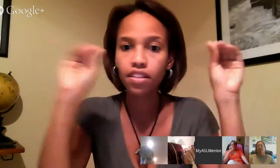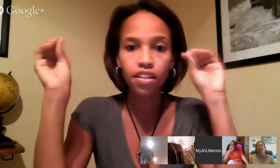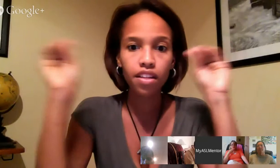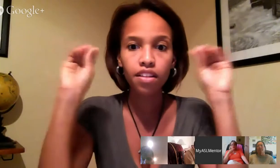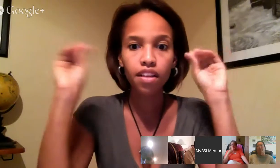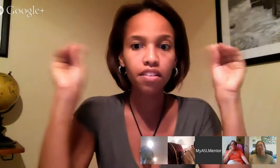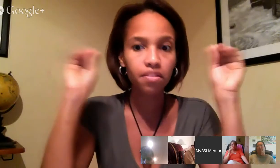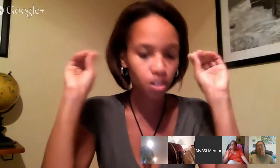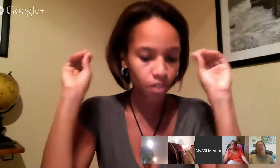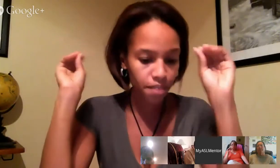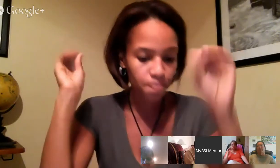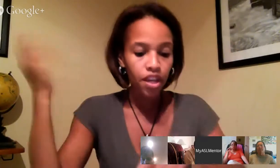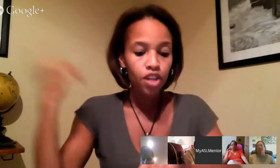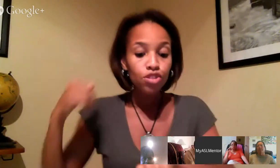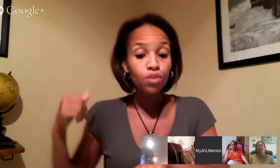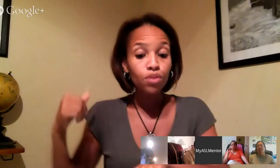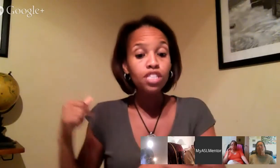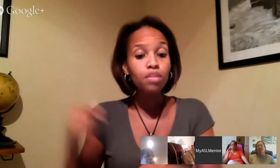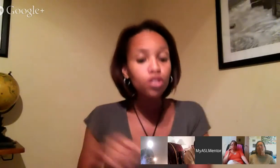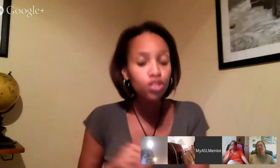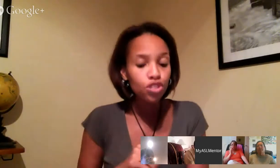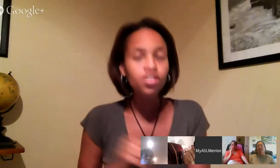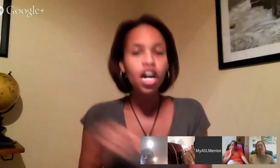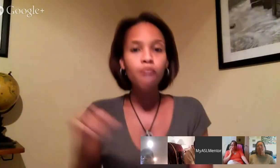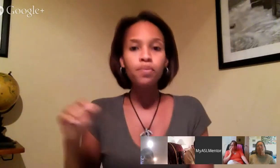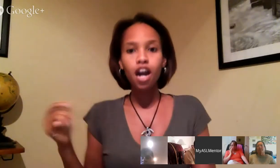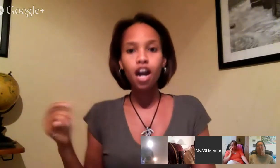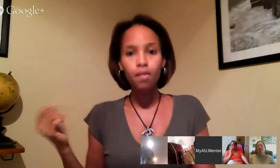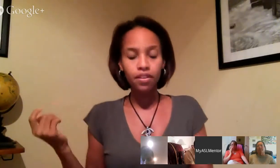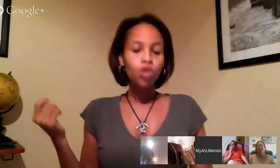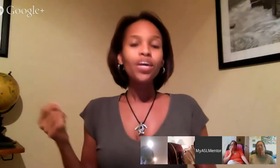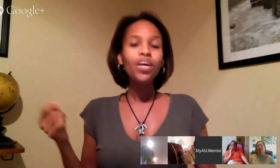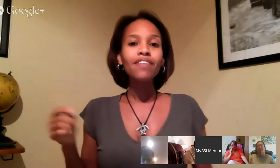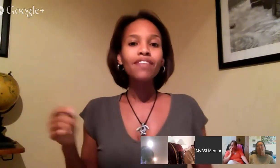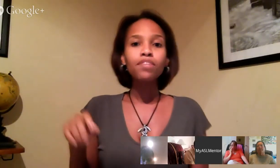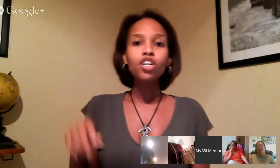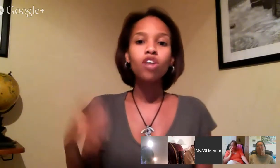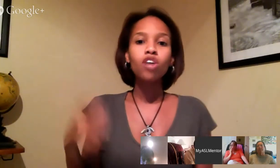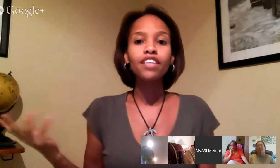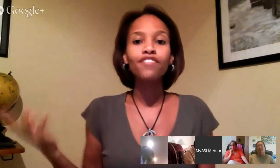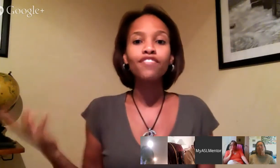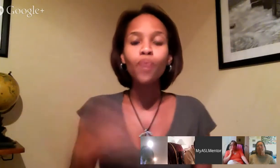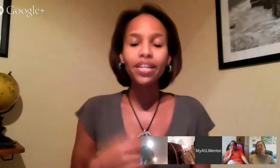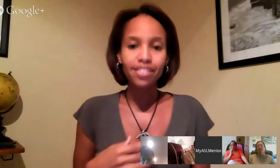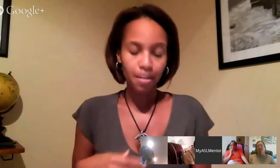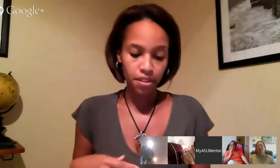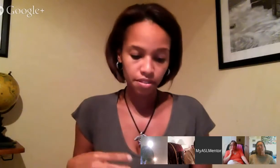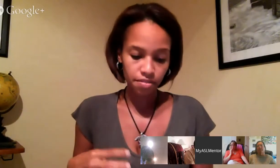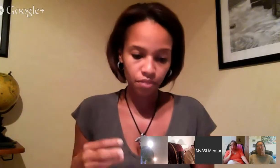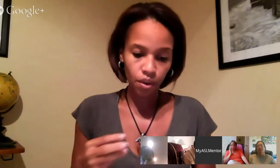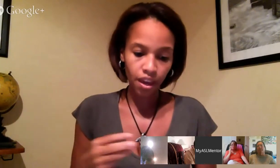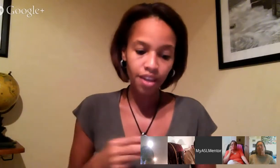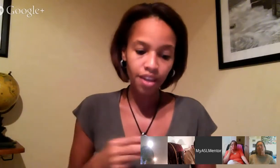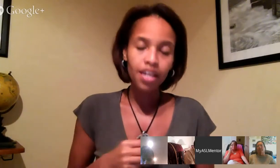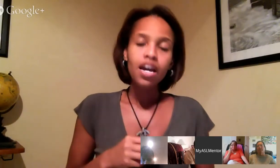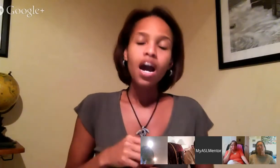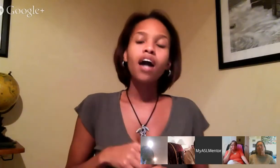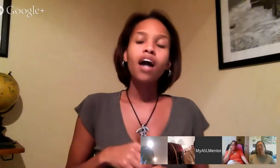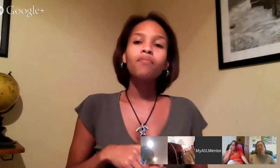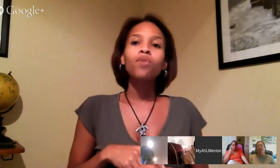Nothing. Okay. So similar to topic, comment, we have something called if-when statements.